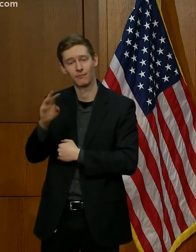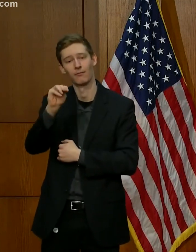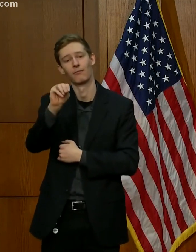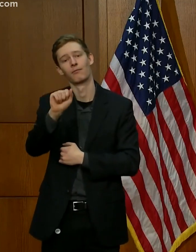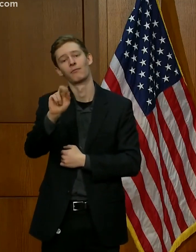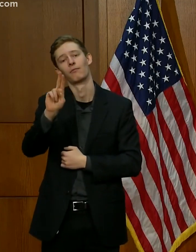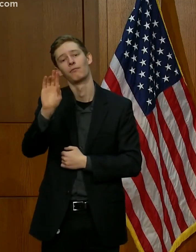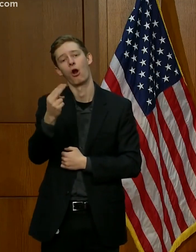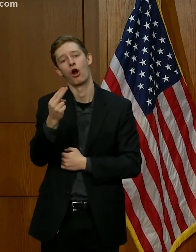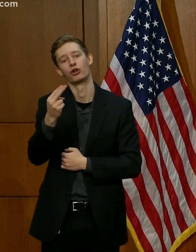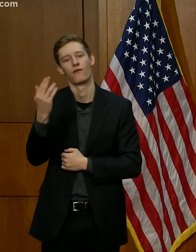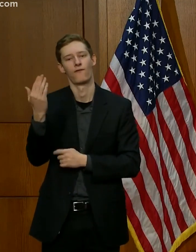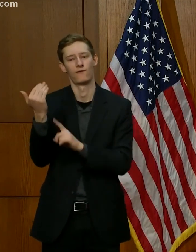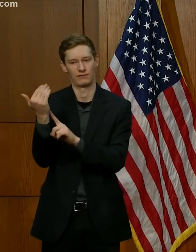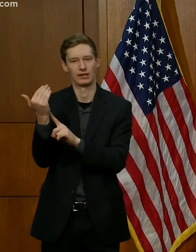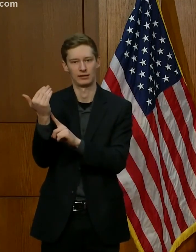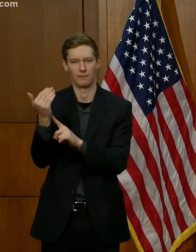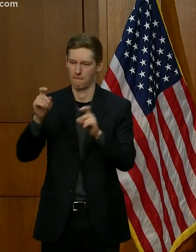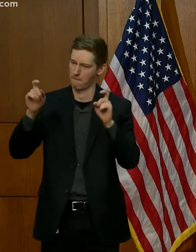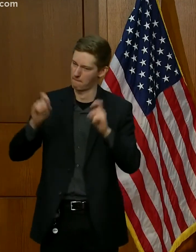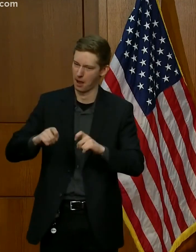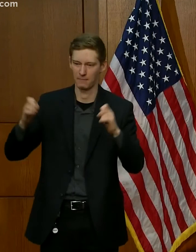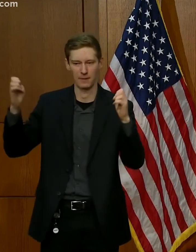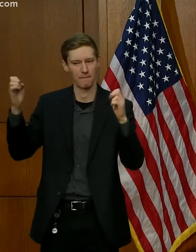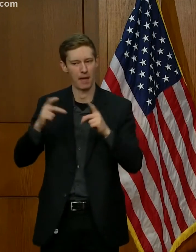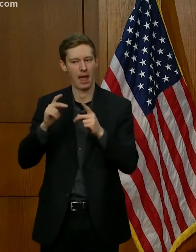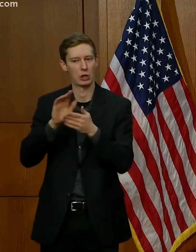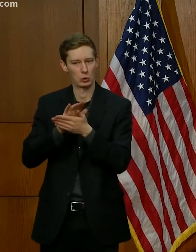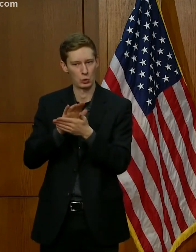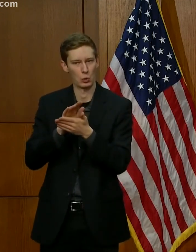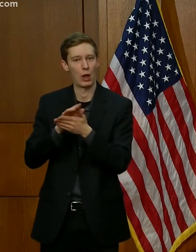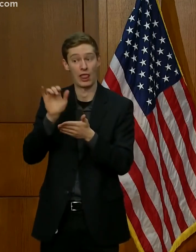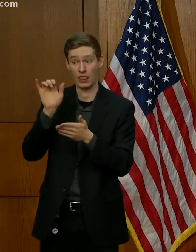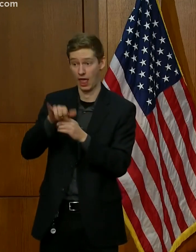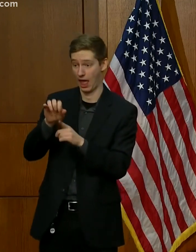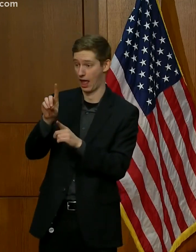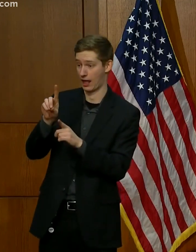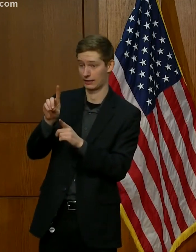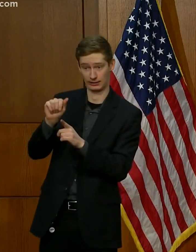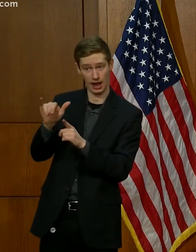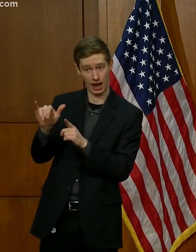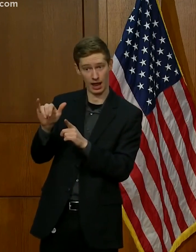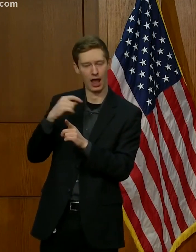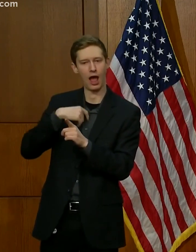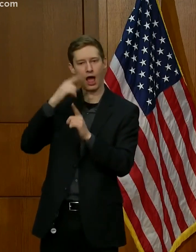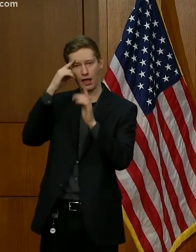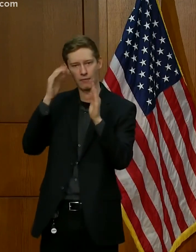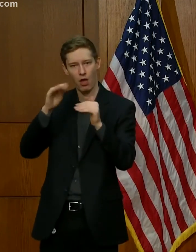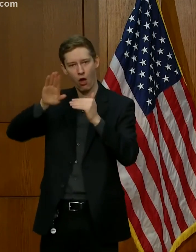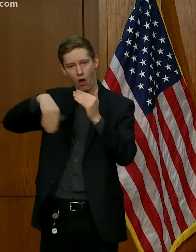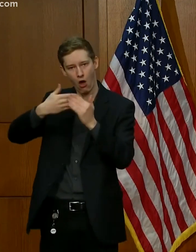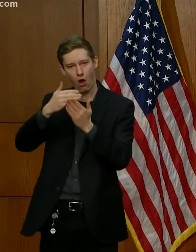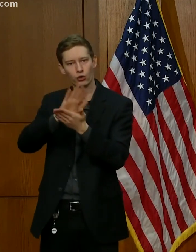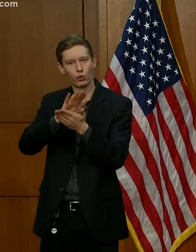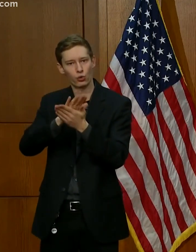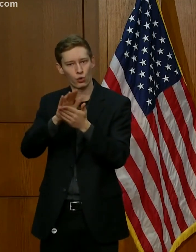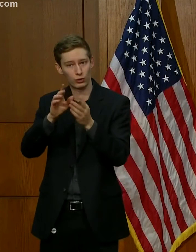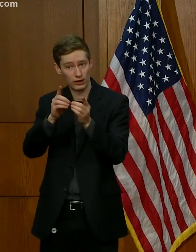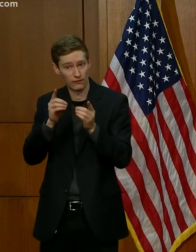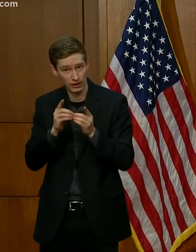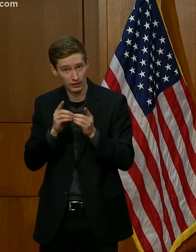15th. By that date, I expect every school division to make in-person learning